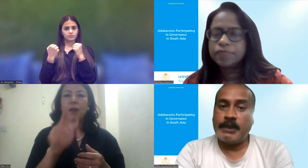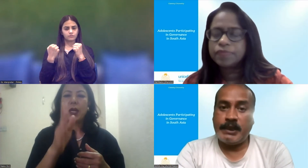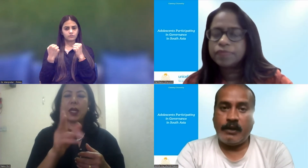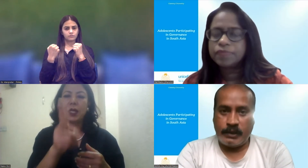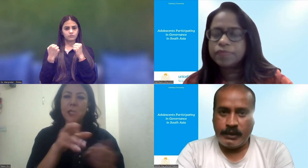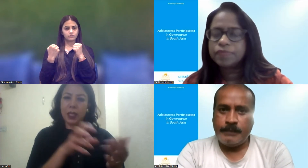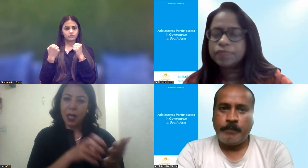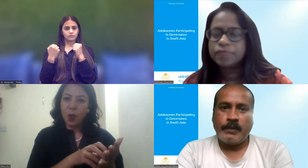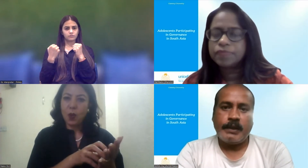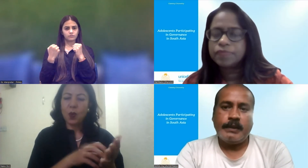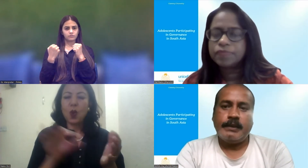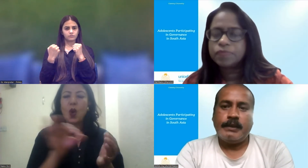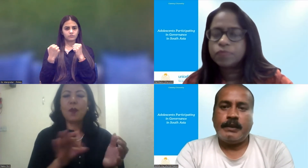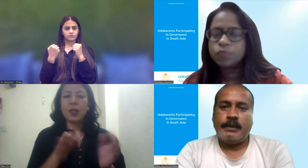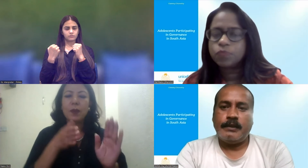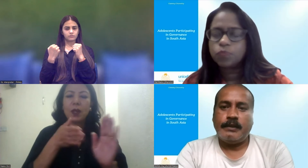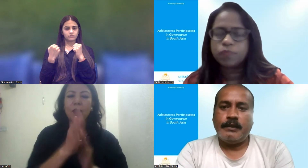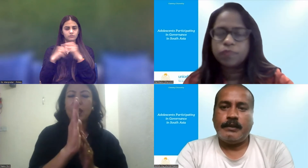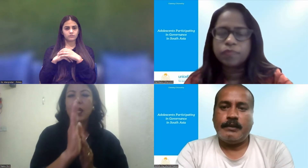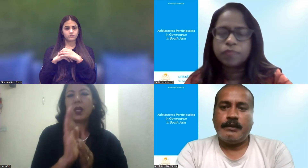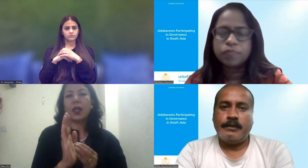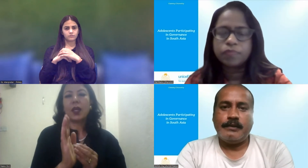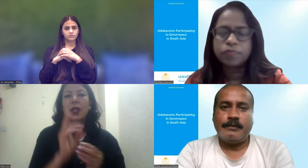in Bardia or not.